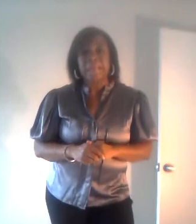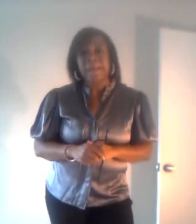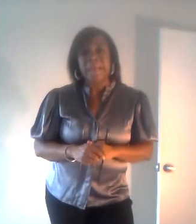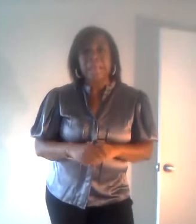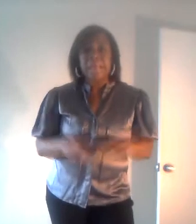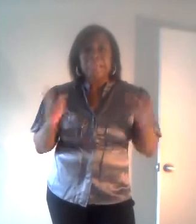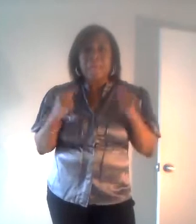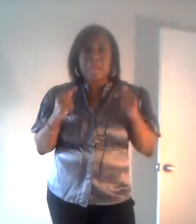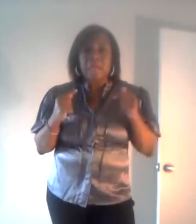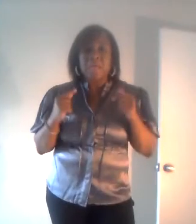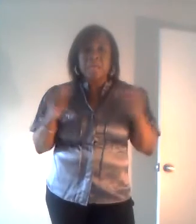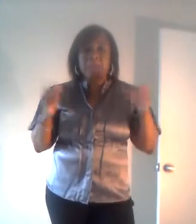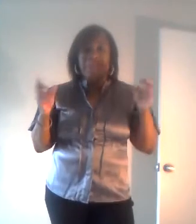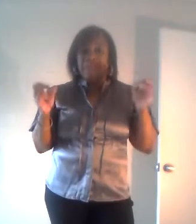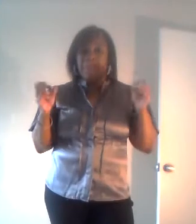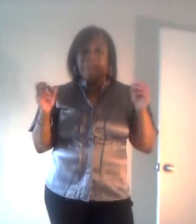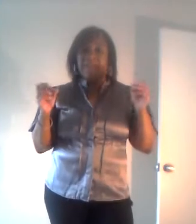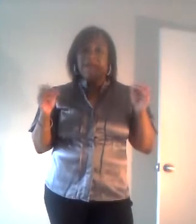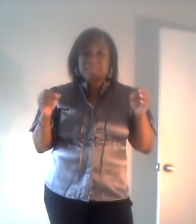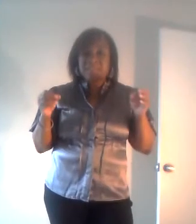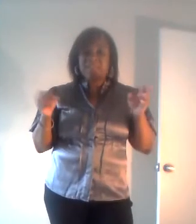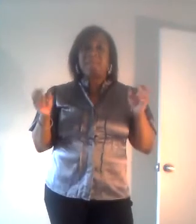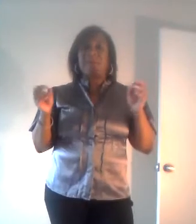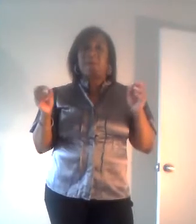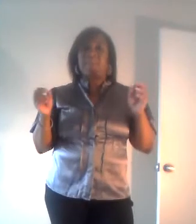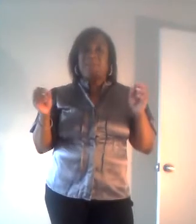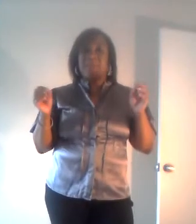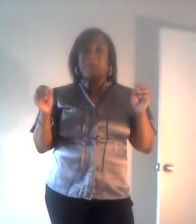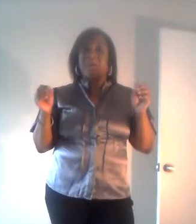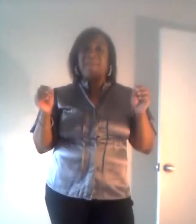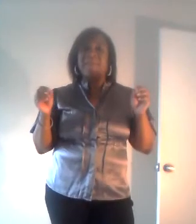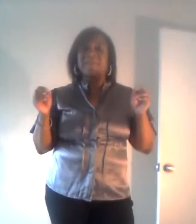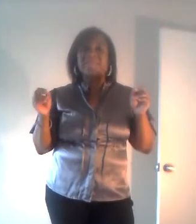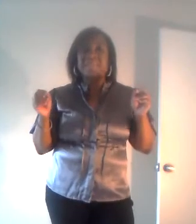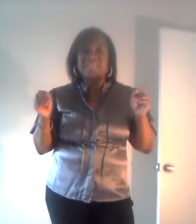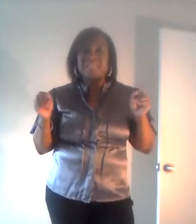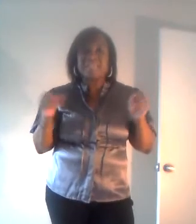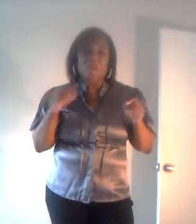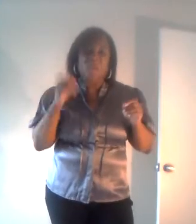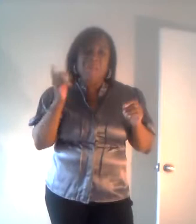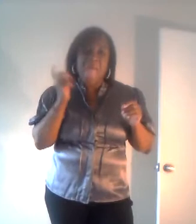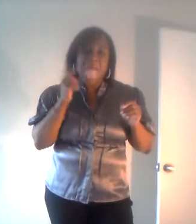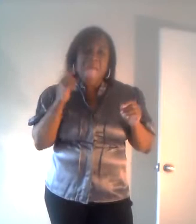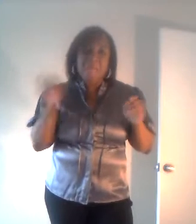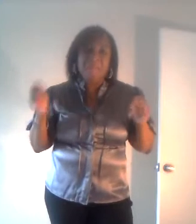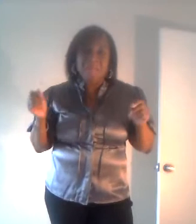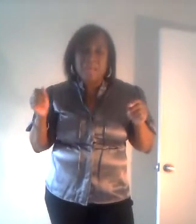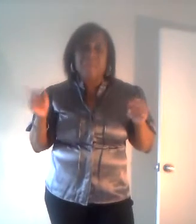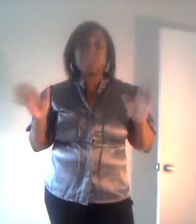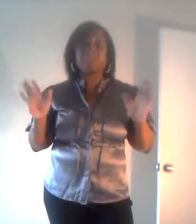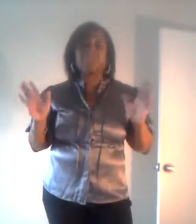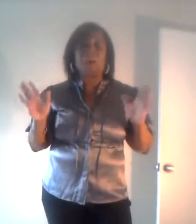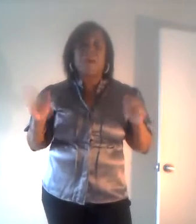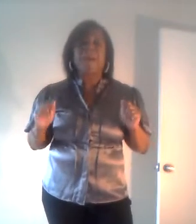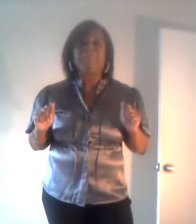my tongue may be cut and I'll have stitches on my tongue. So I don't know